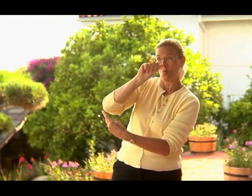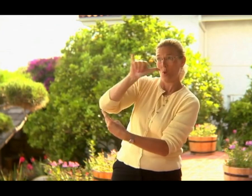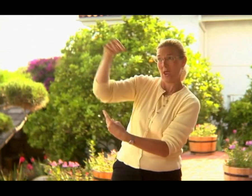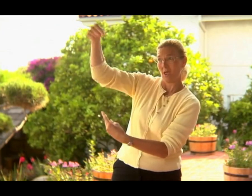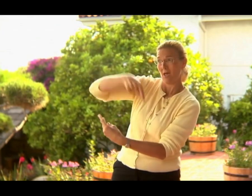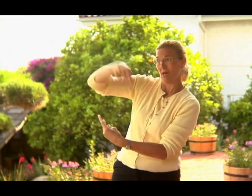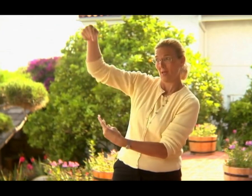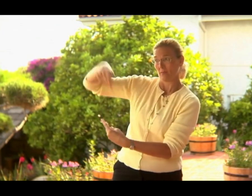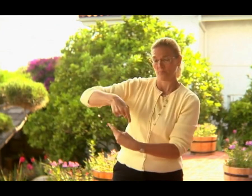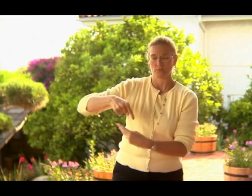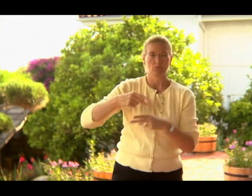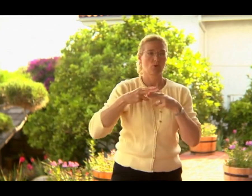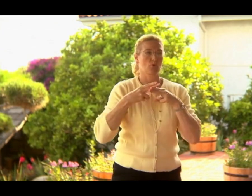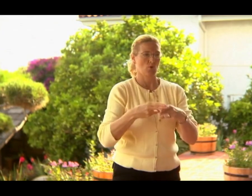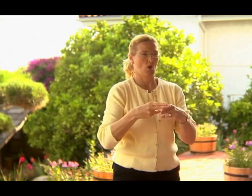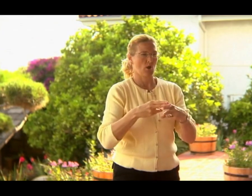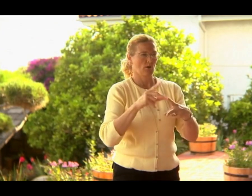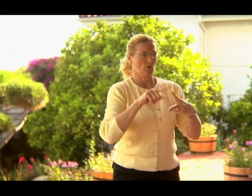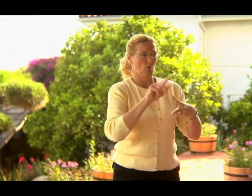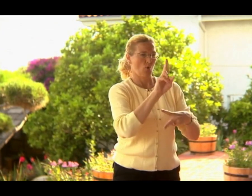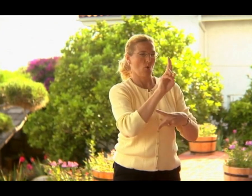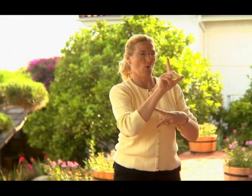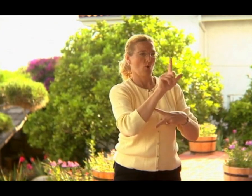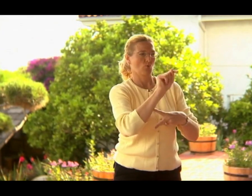ultraviolet A, UVA,